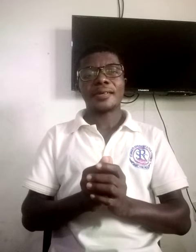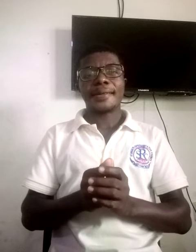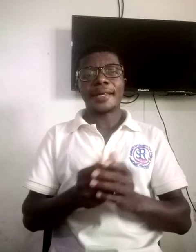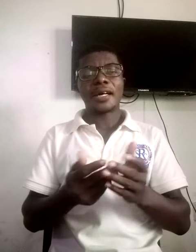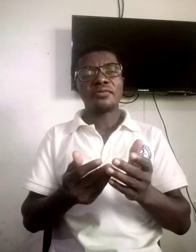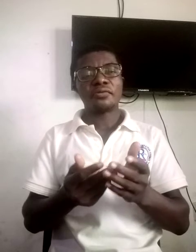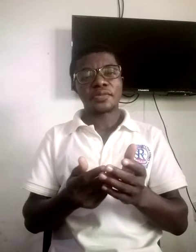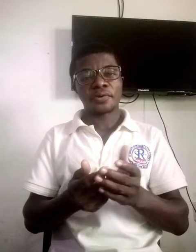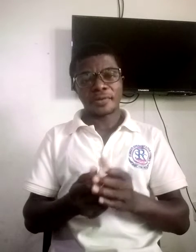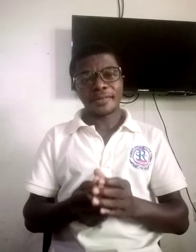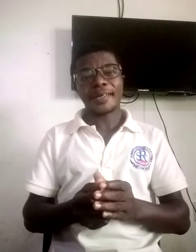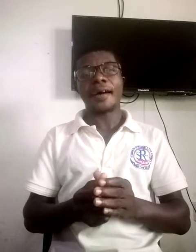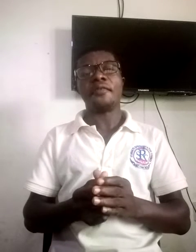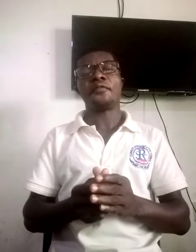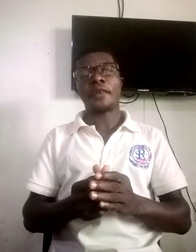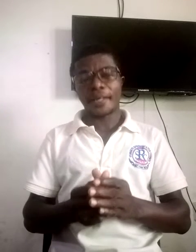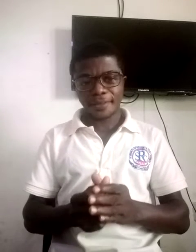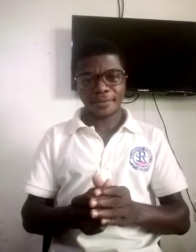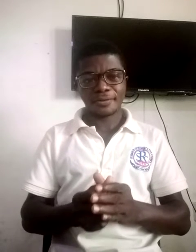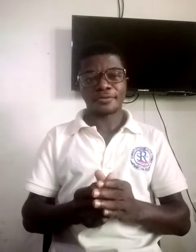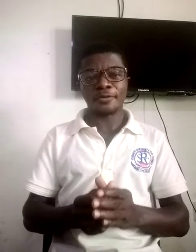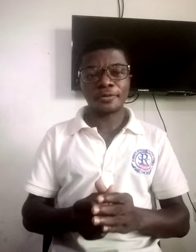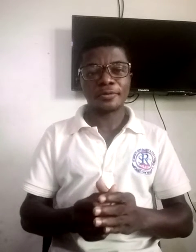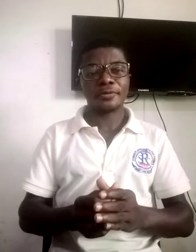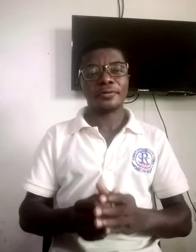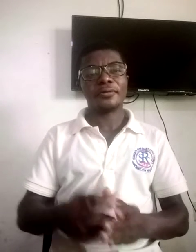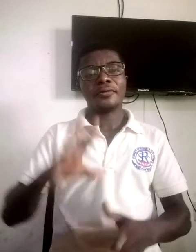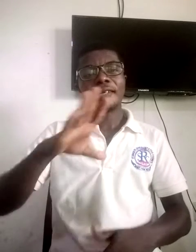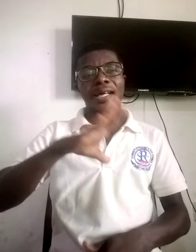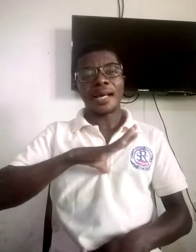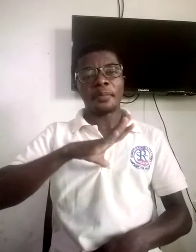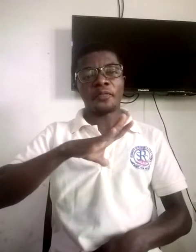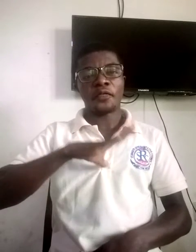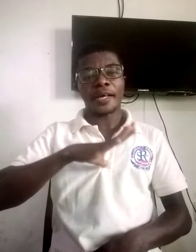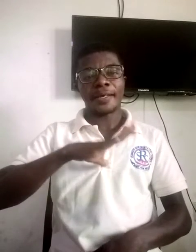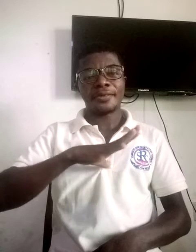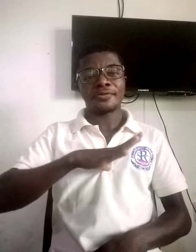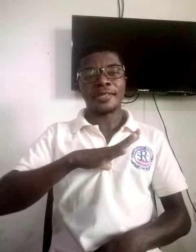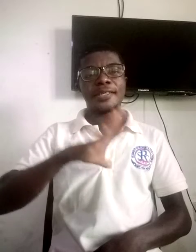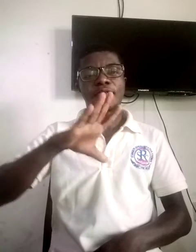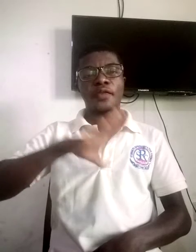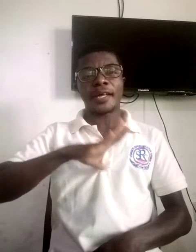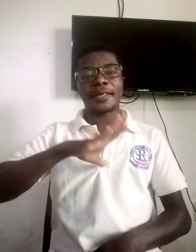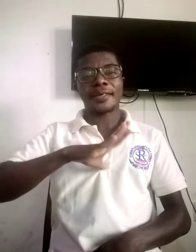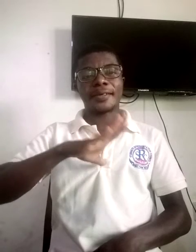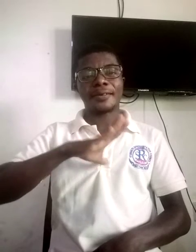Then how do you respond? I'm fine. So I'm fine. So this is fine.